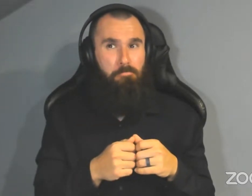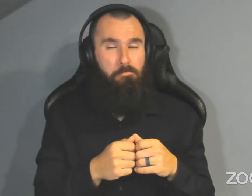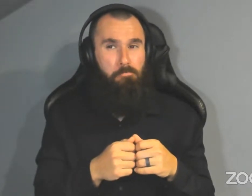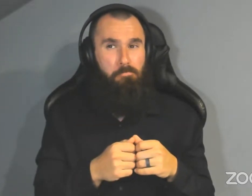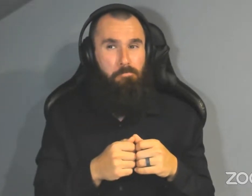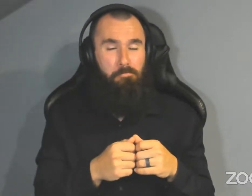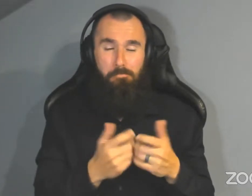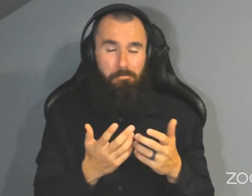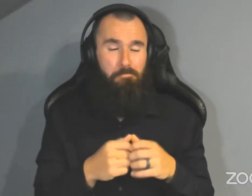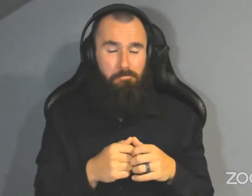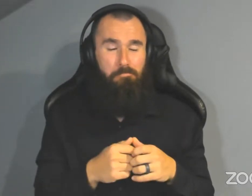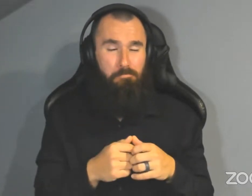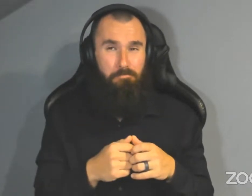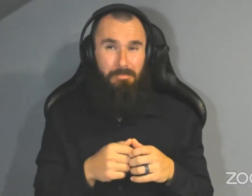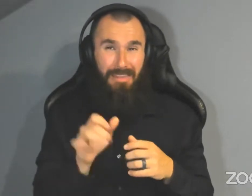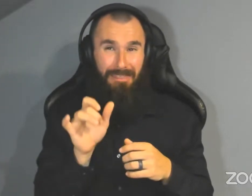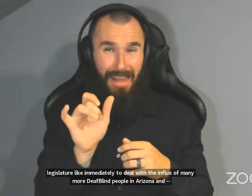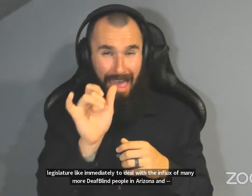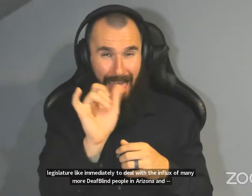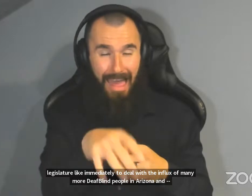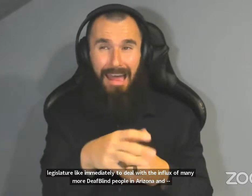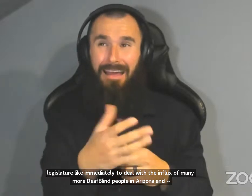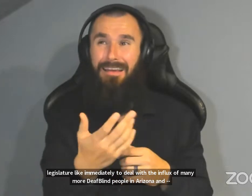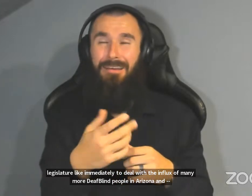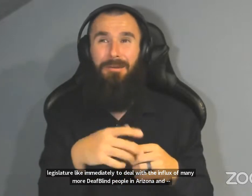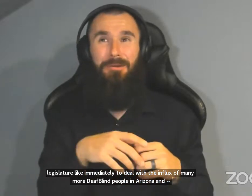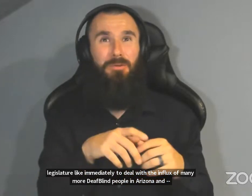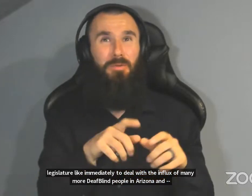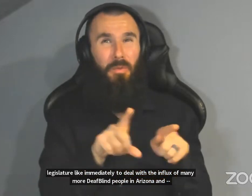you know, and to